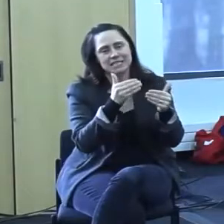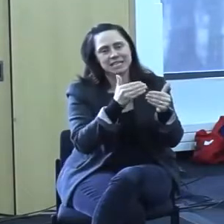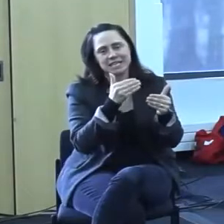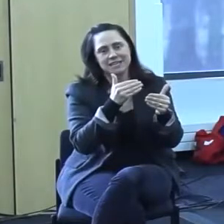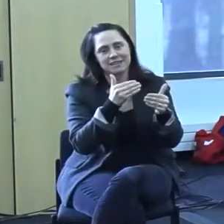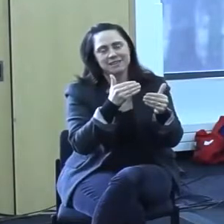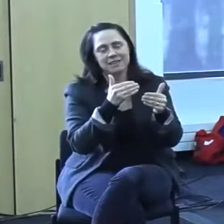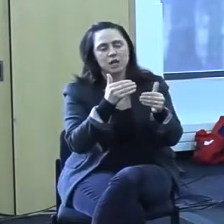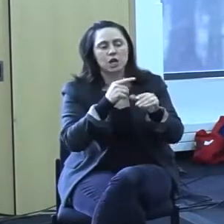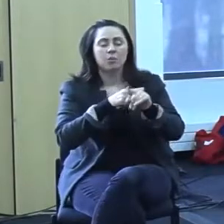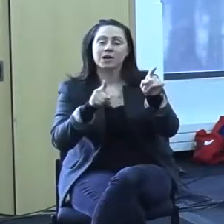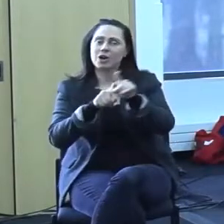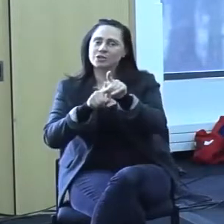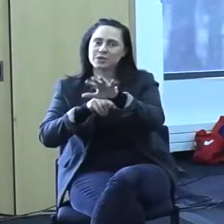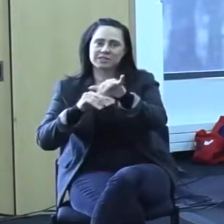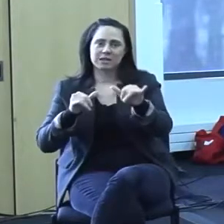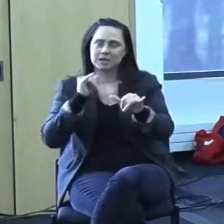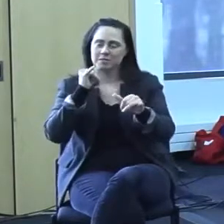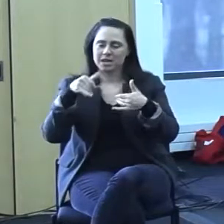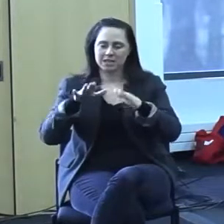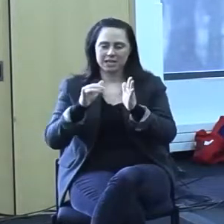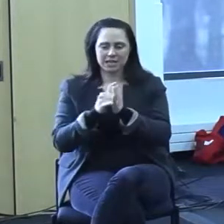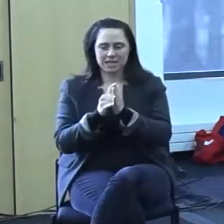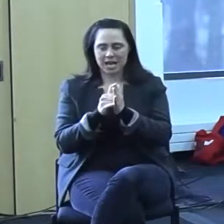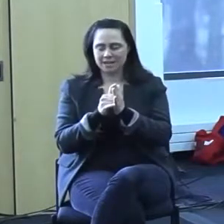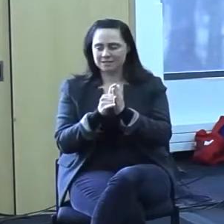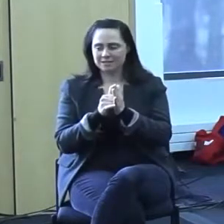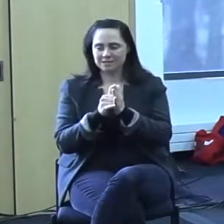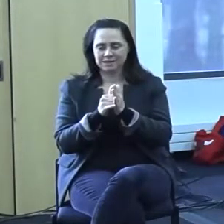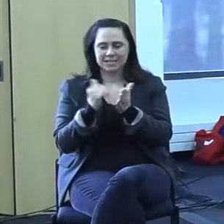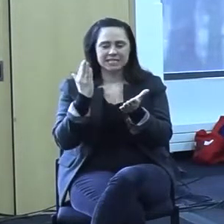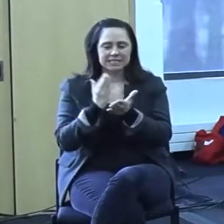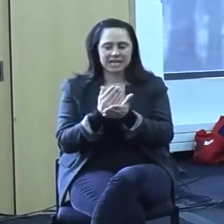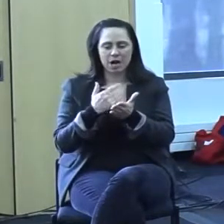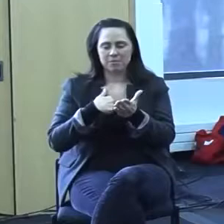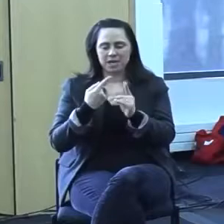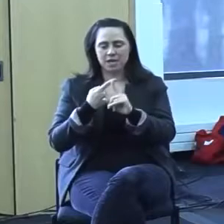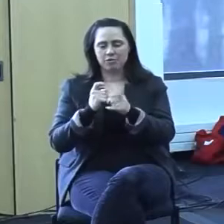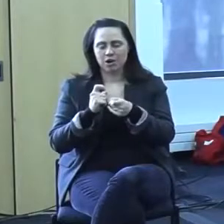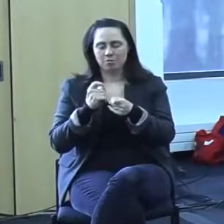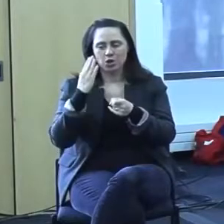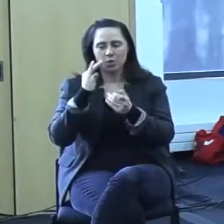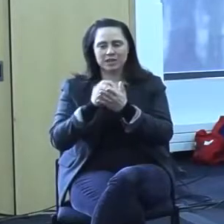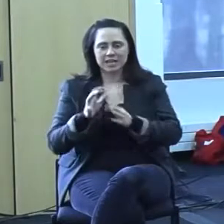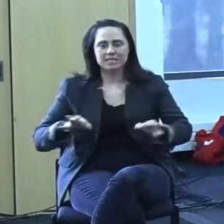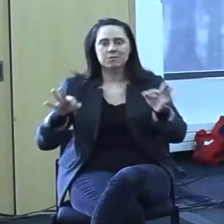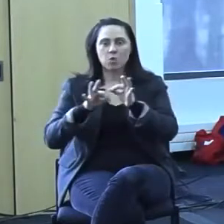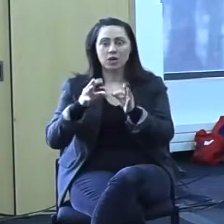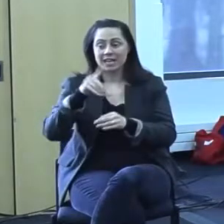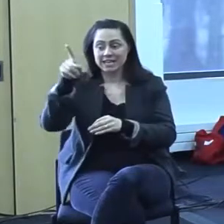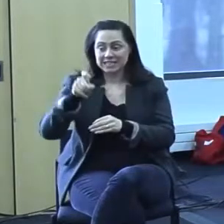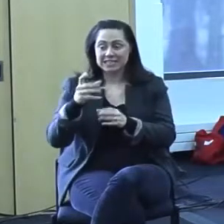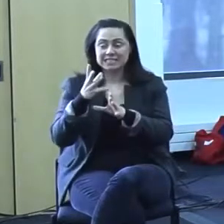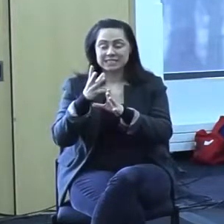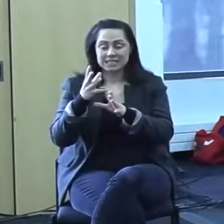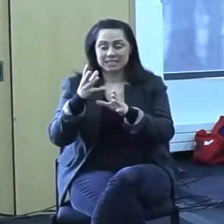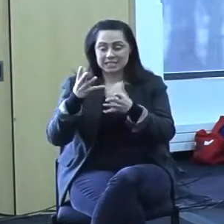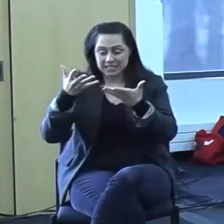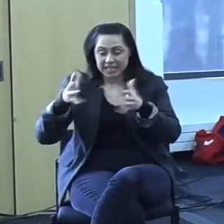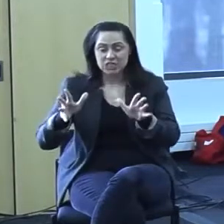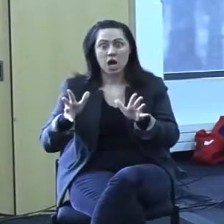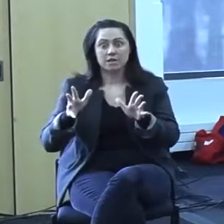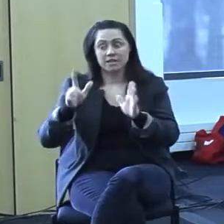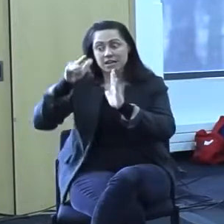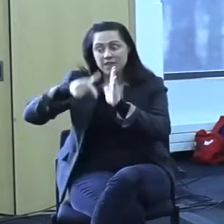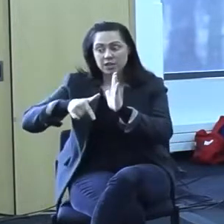anything like that, but also not letting that shy away from the importance that it needs to be done eventually. So kind of finding